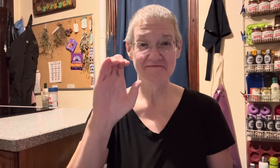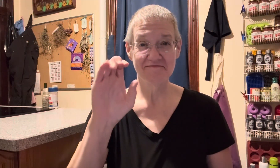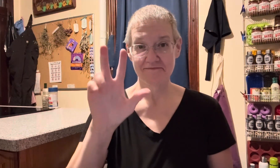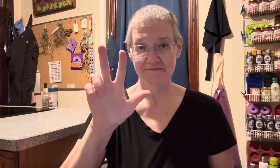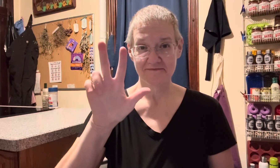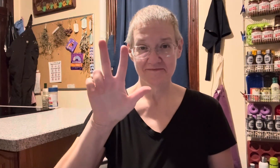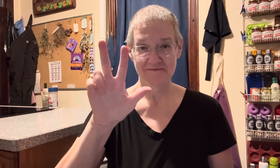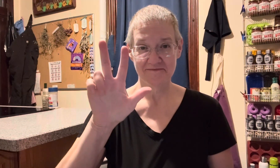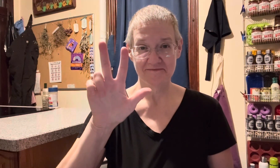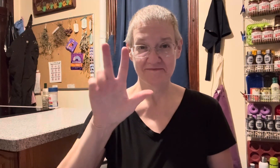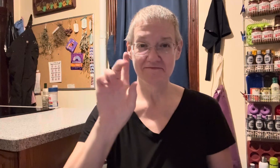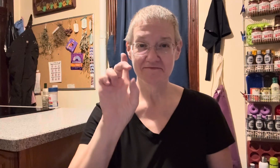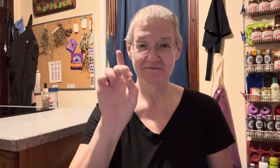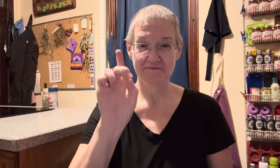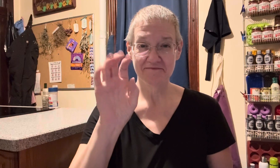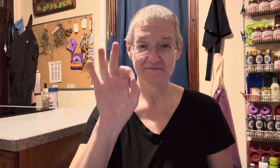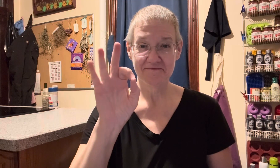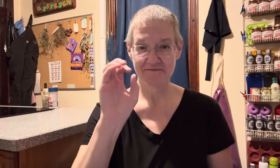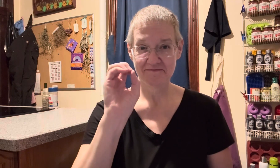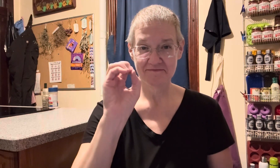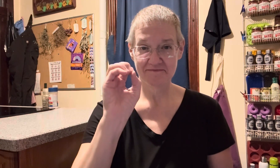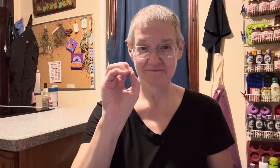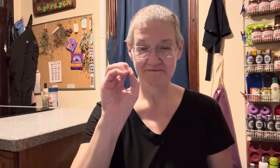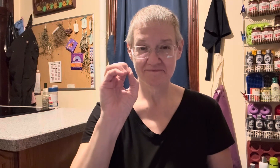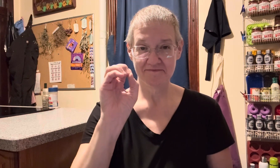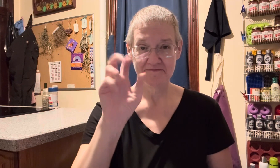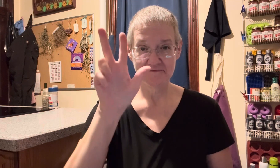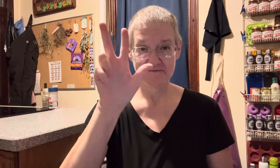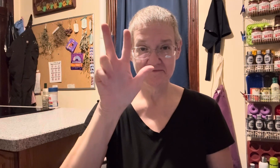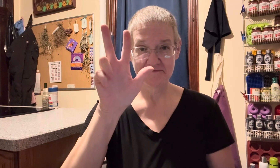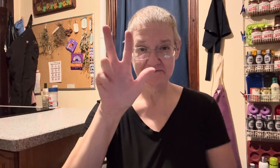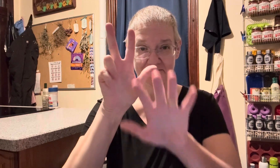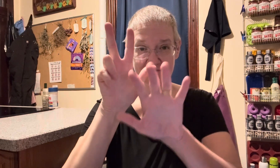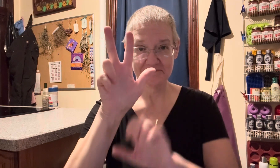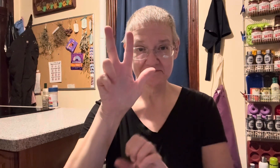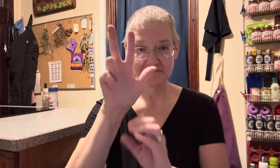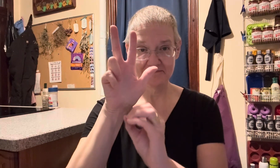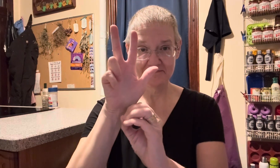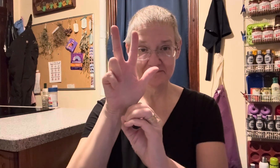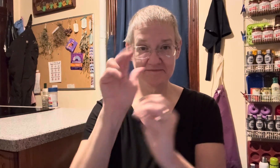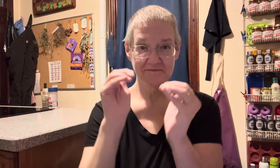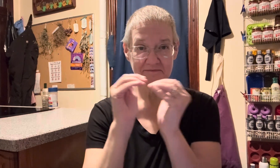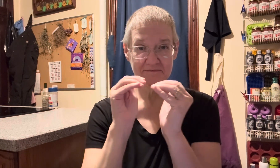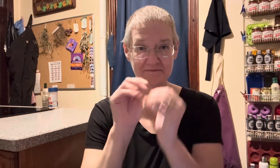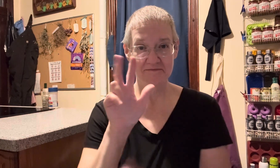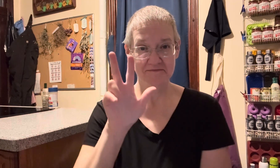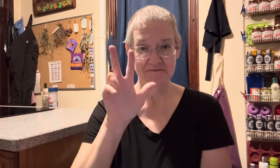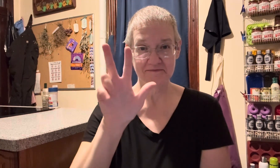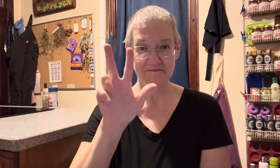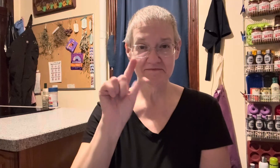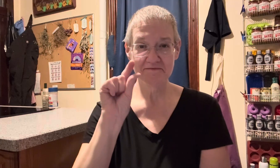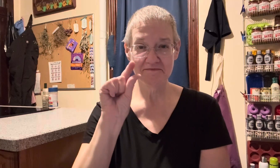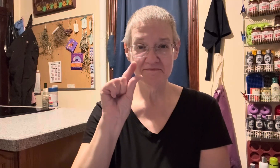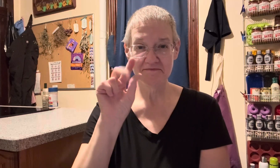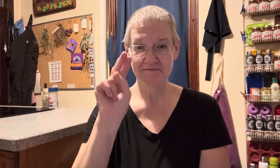It has 3 grams of total carbs and no grams of dietary fiber, so 3 minus 0 equals